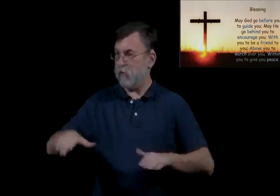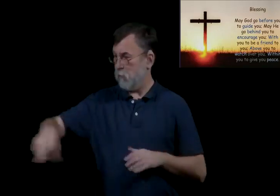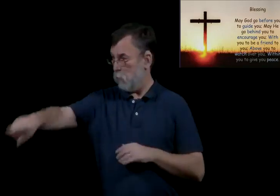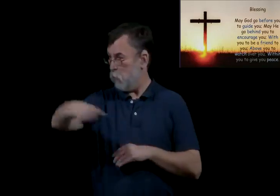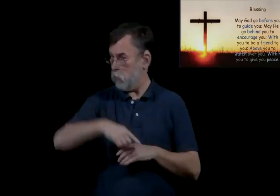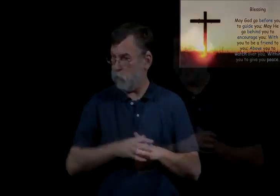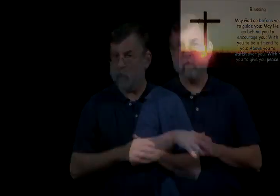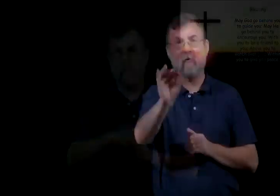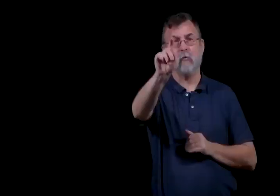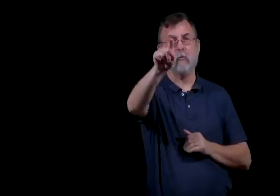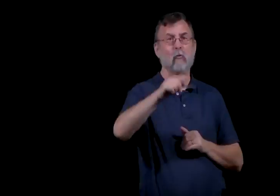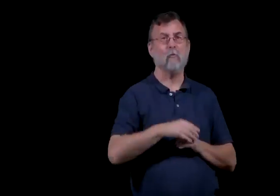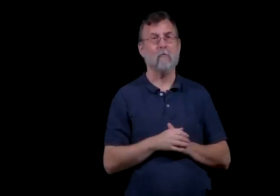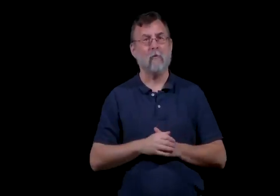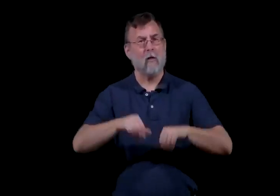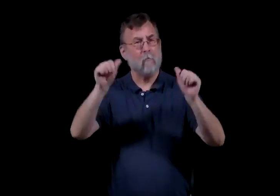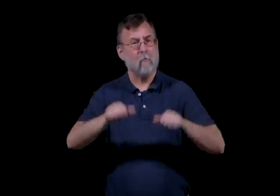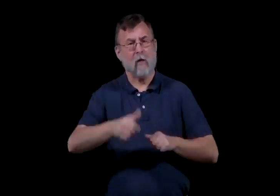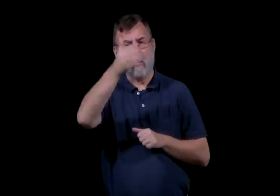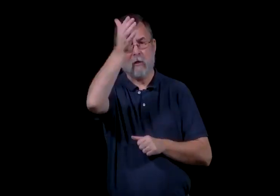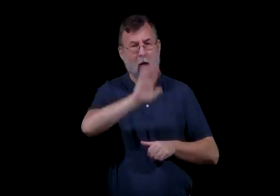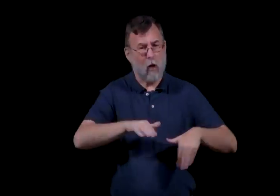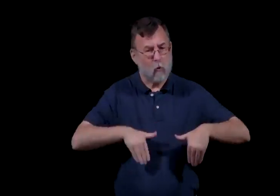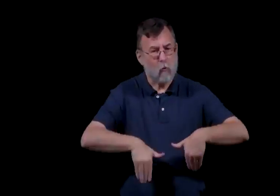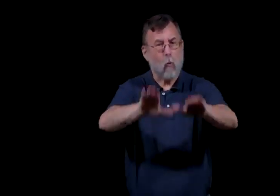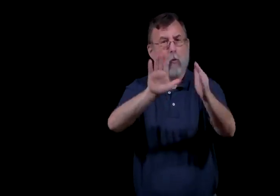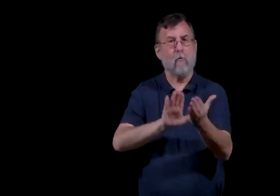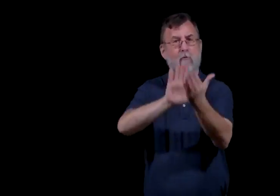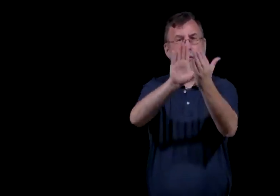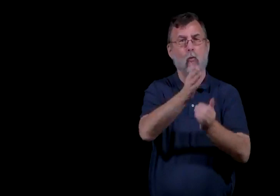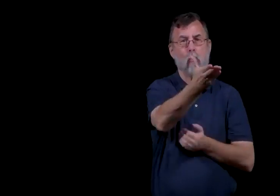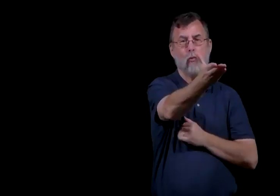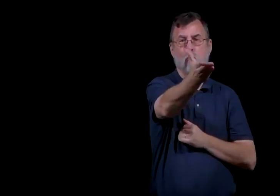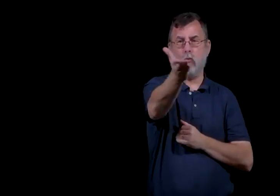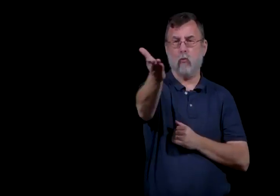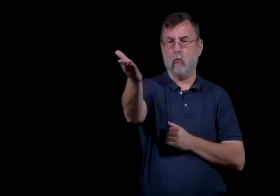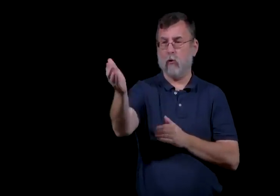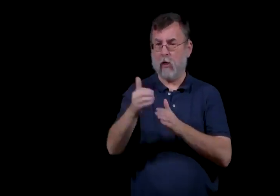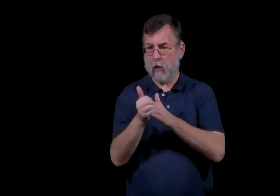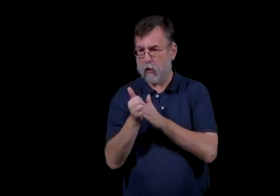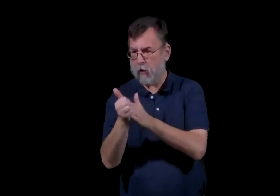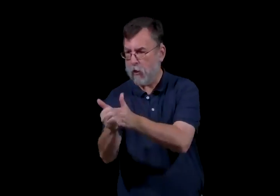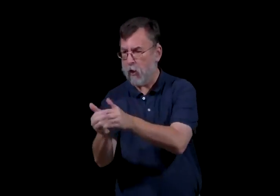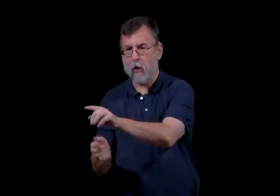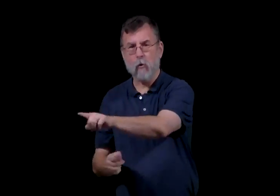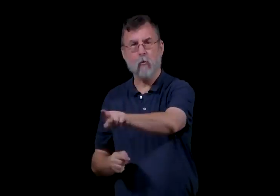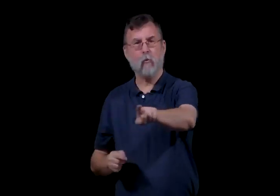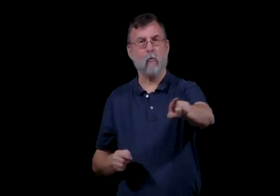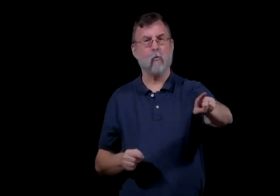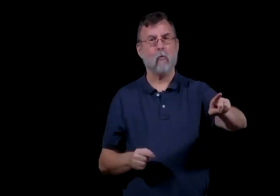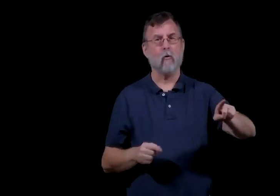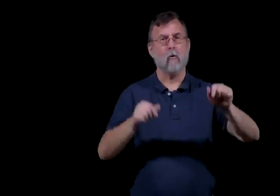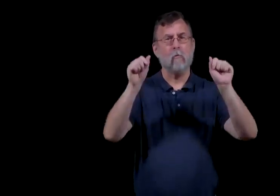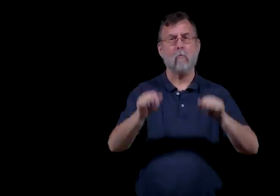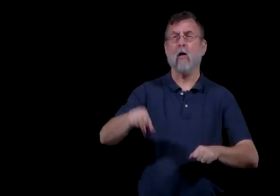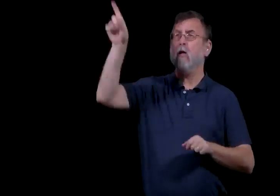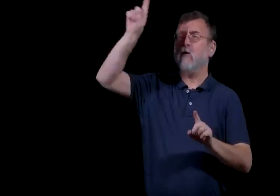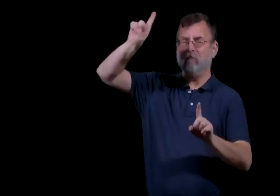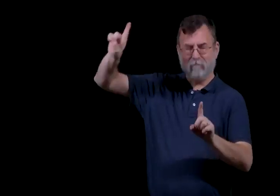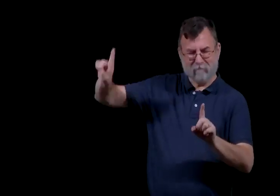Now for the blessing. May God go before you to guide you. May he